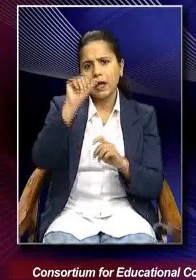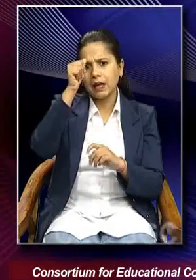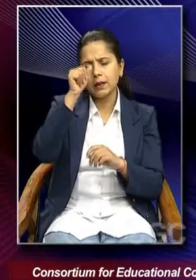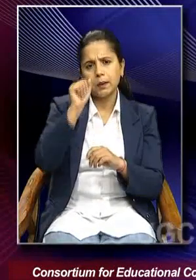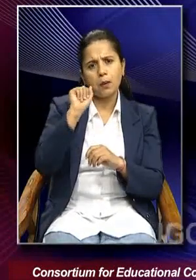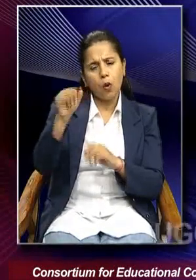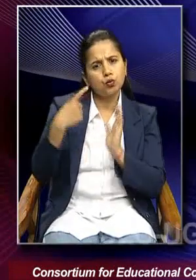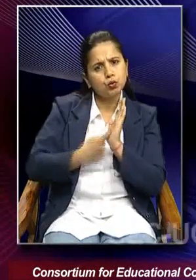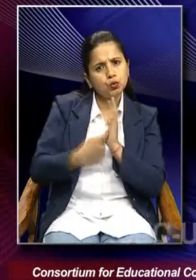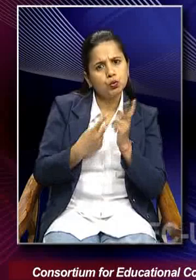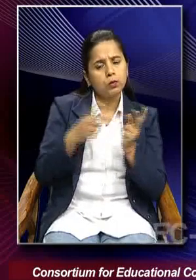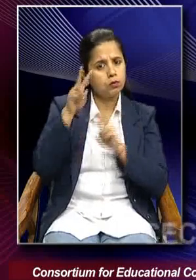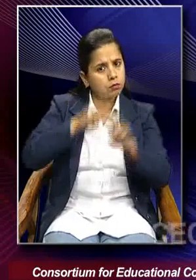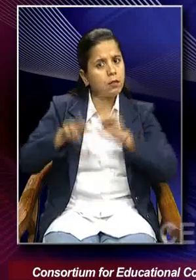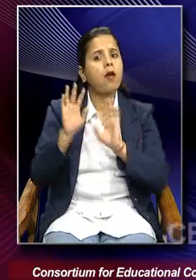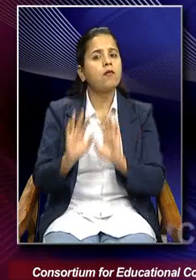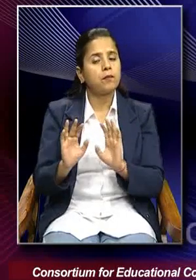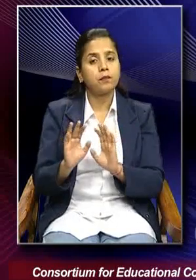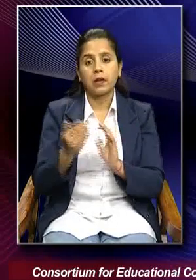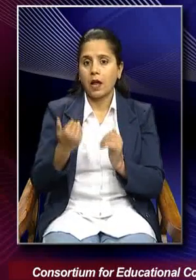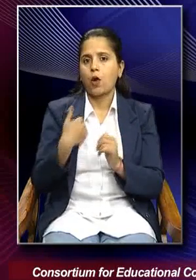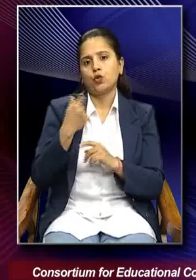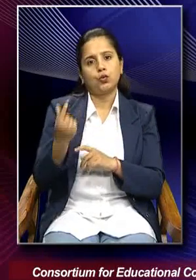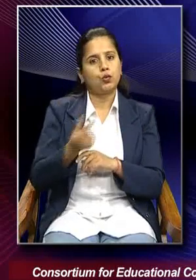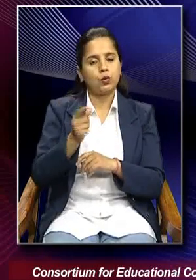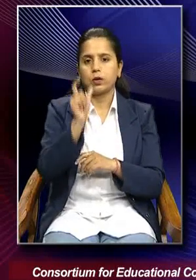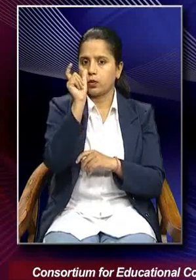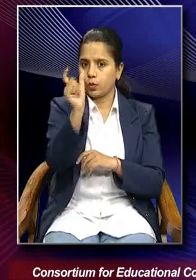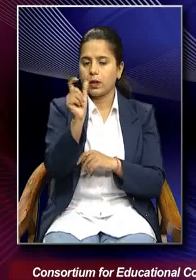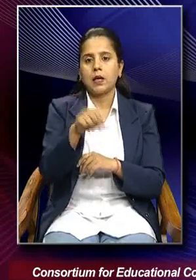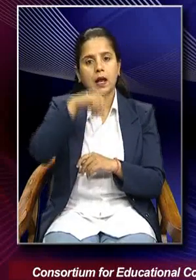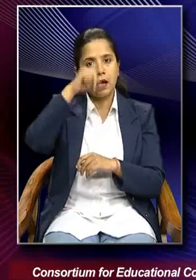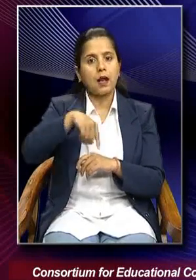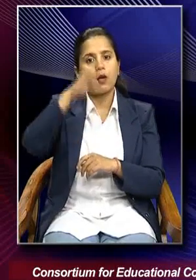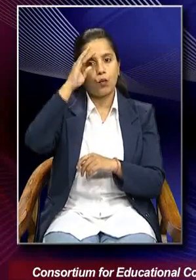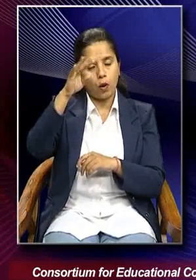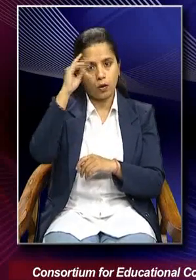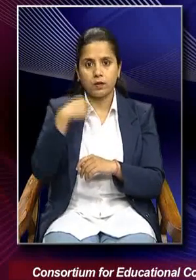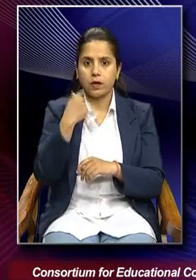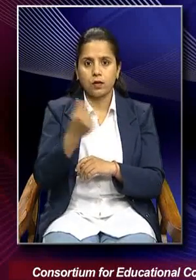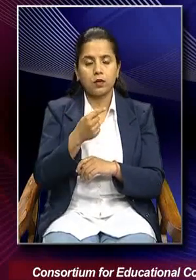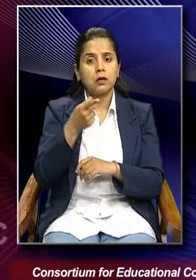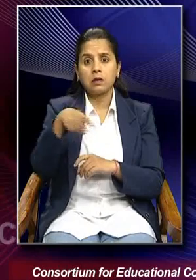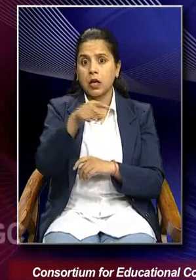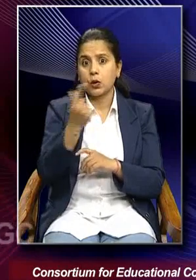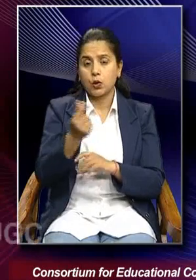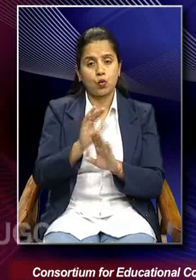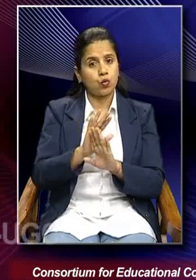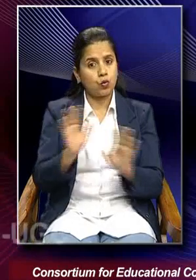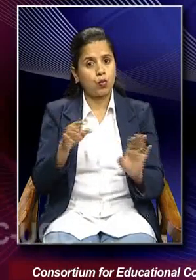doctrines. So, when we are using this term Indian philosophy, do not use